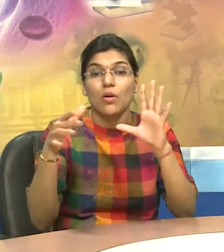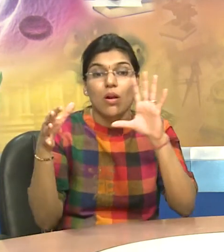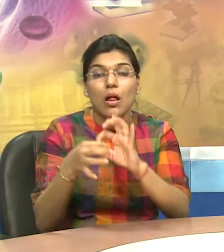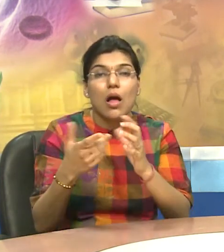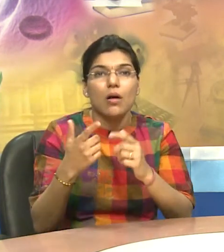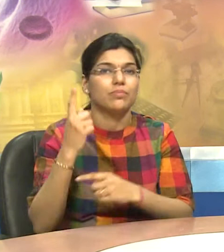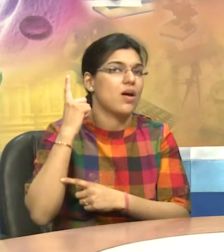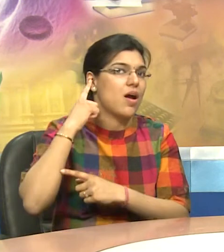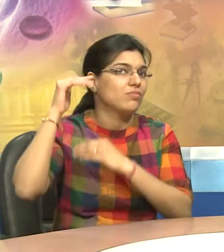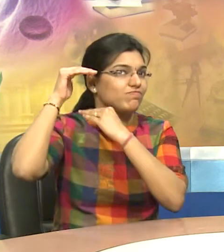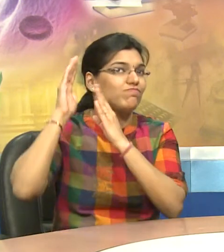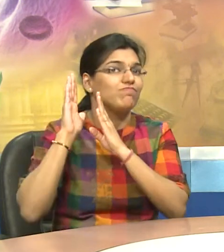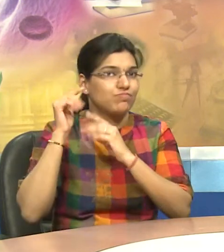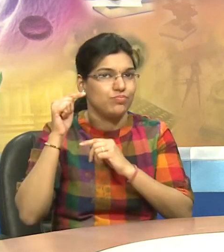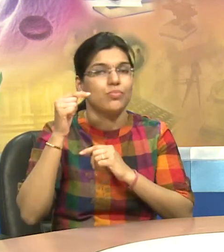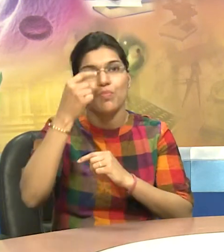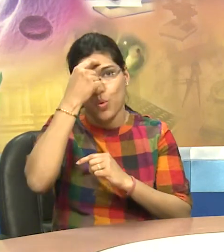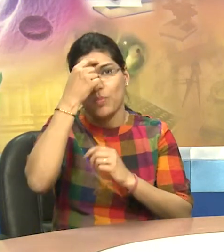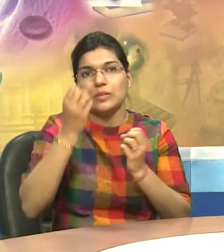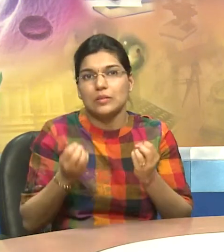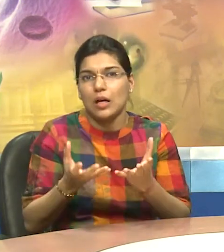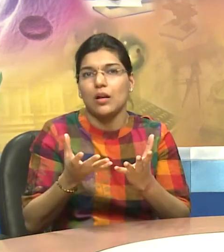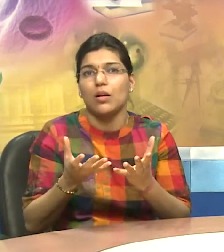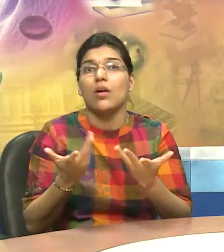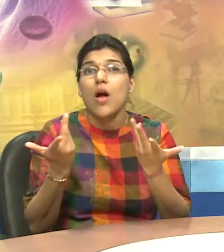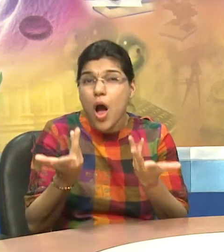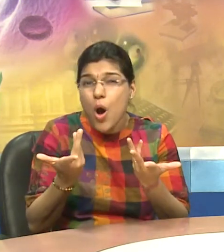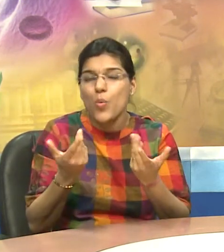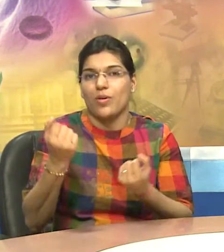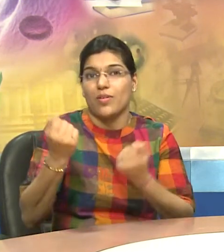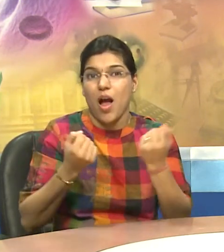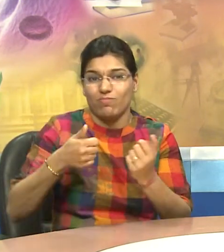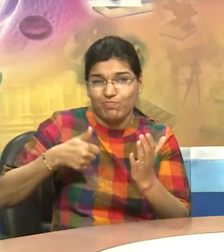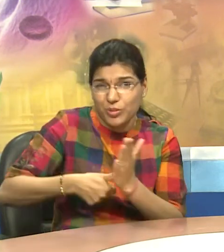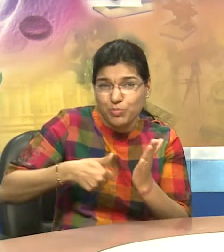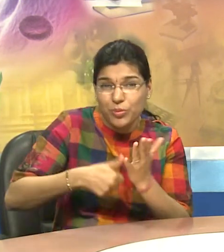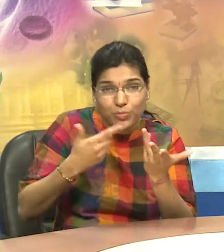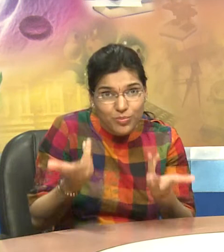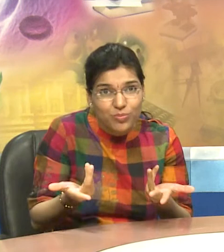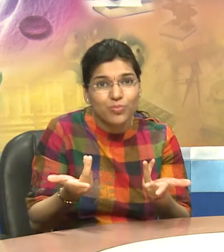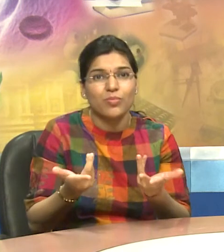Similarly, noise pollution is harmful for our ear. We can get